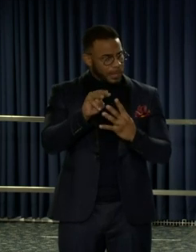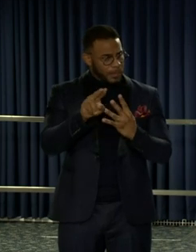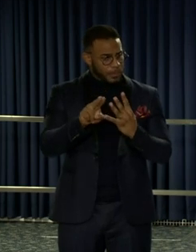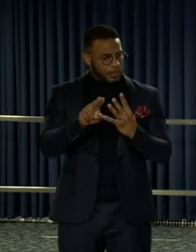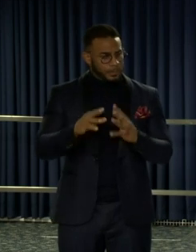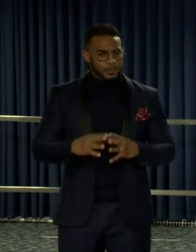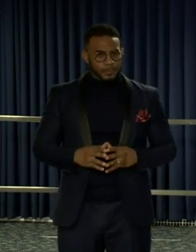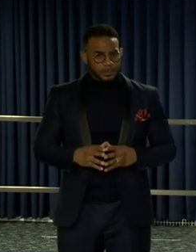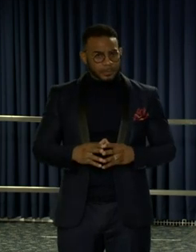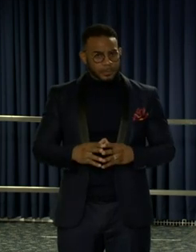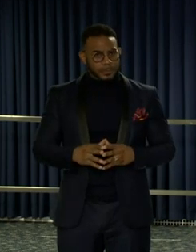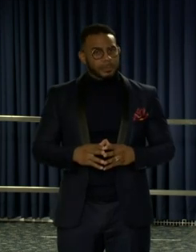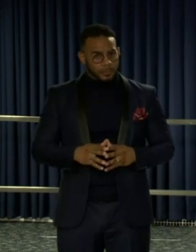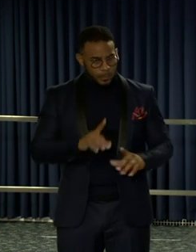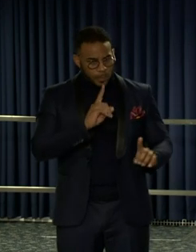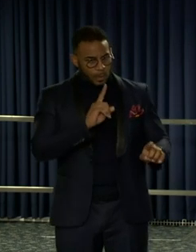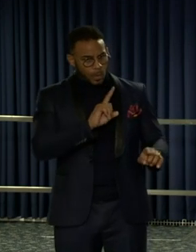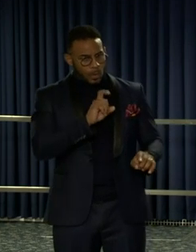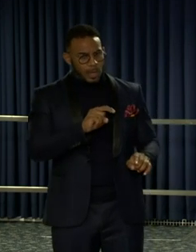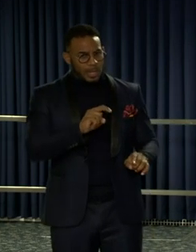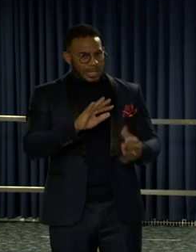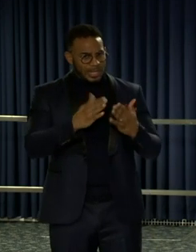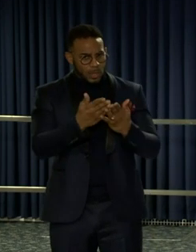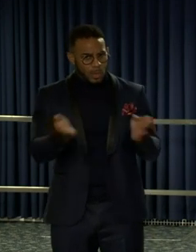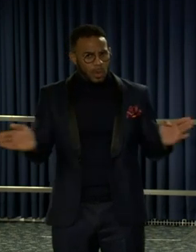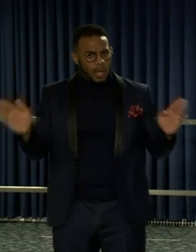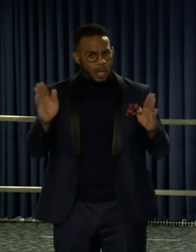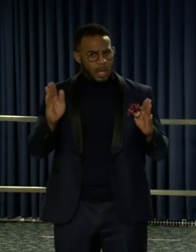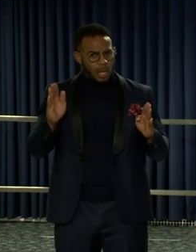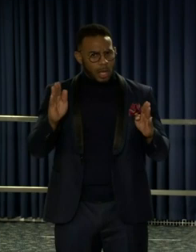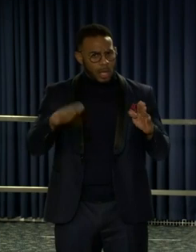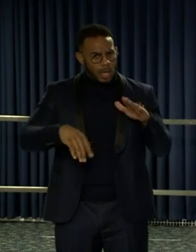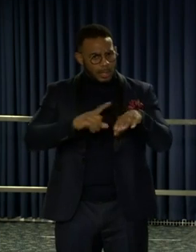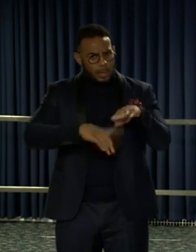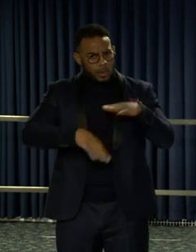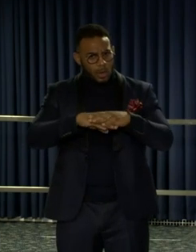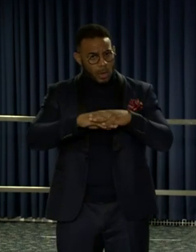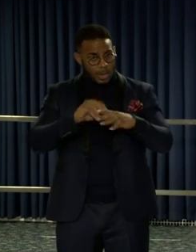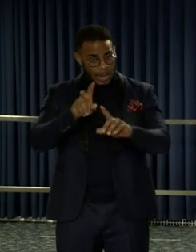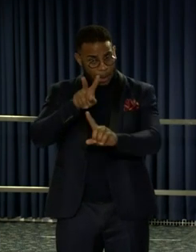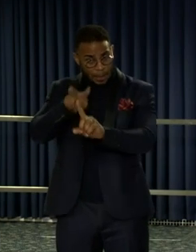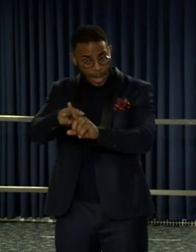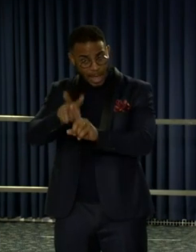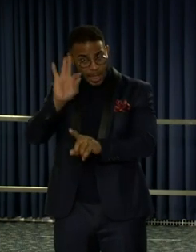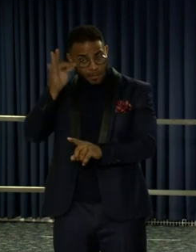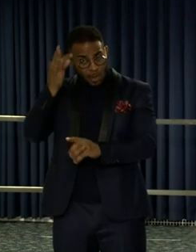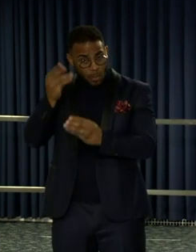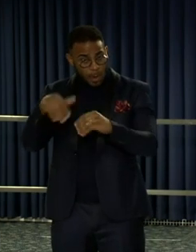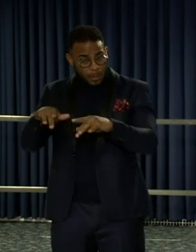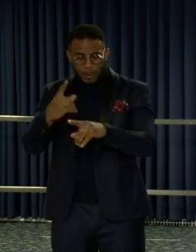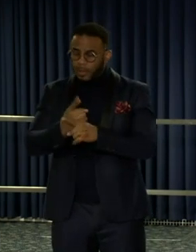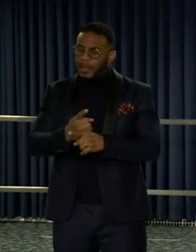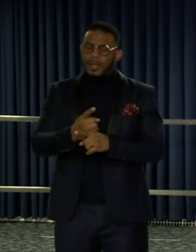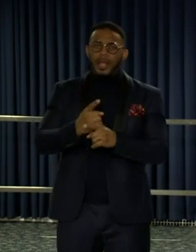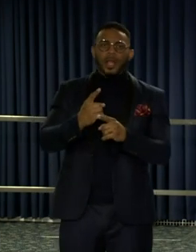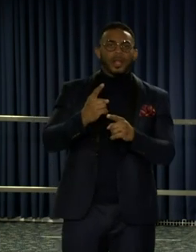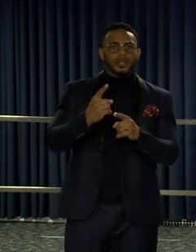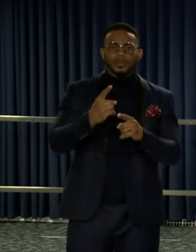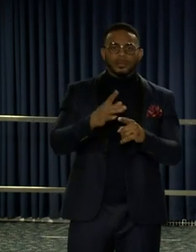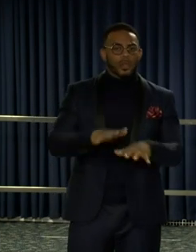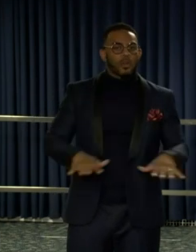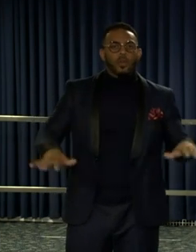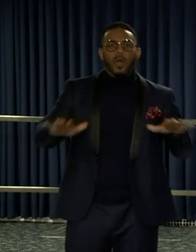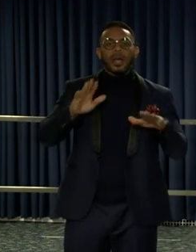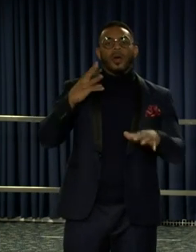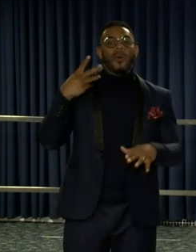The citywide curfew, Mayor, that can't apply to federal property, correct? The curfew applies across the